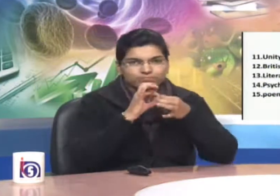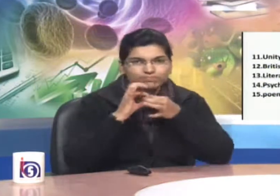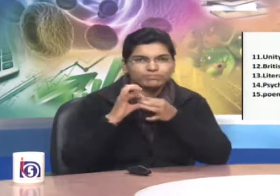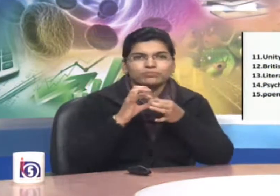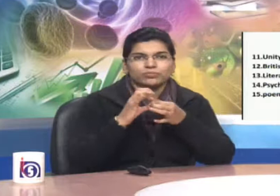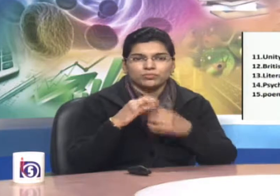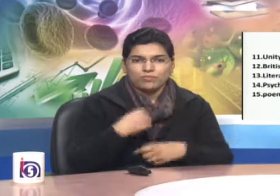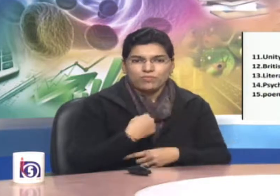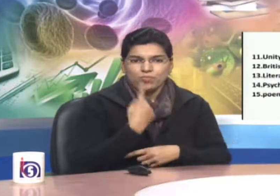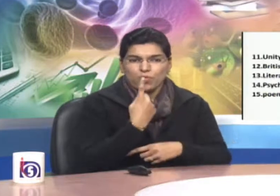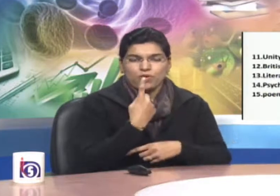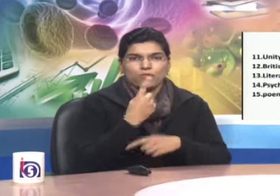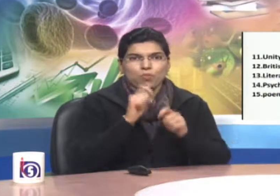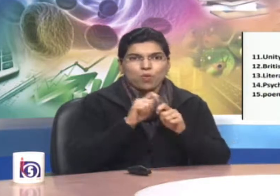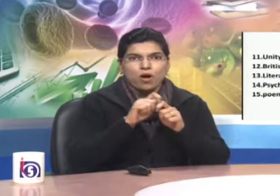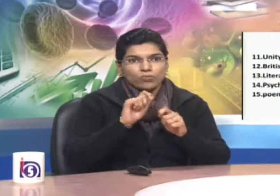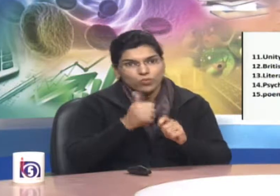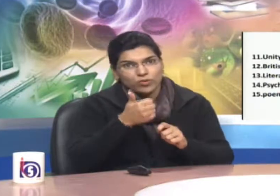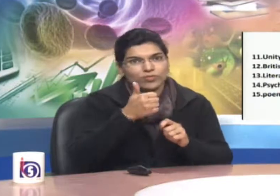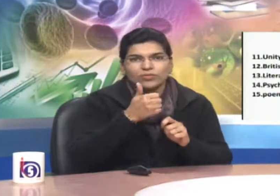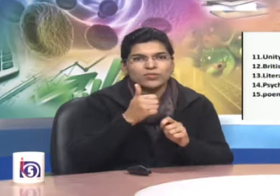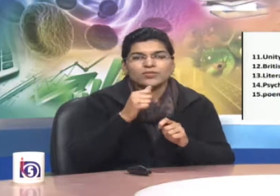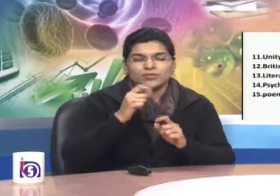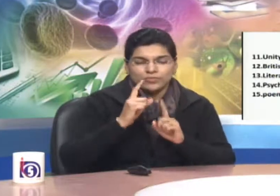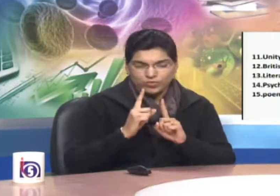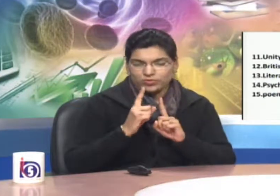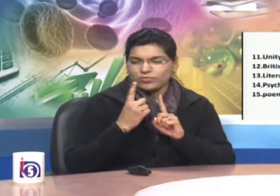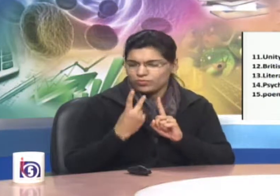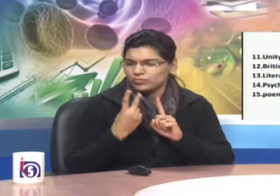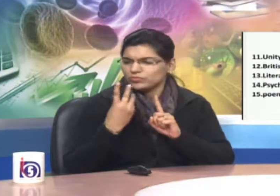when all the people get together, unity.